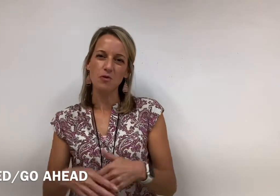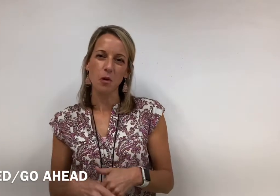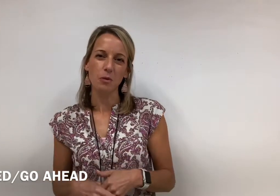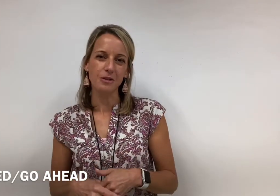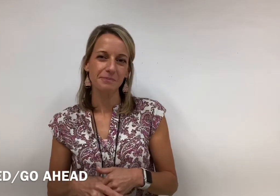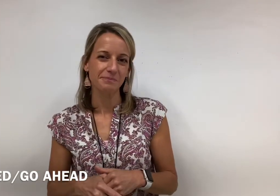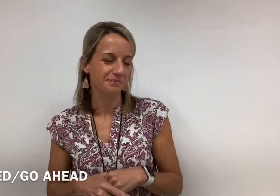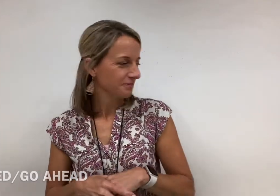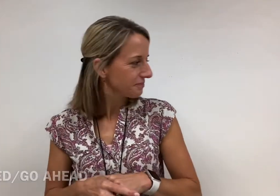forward.